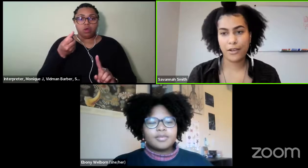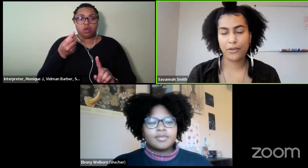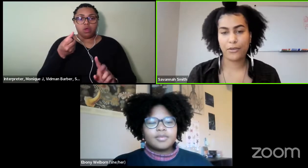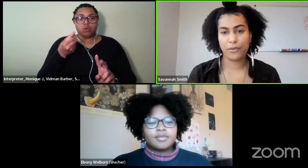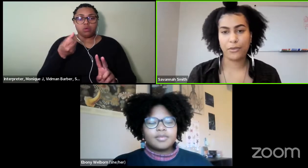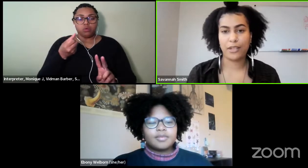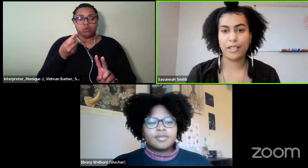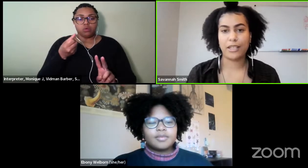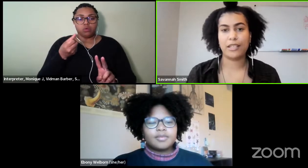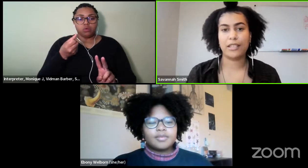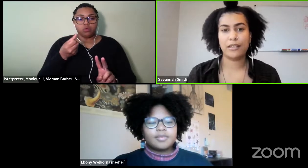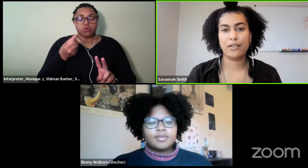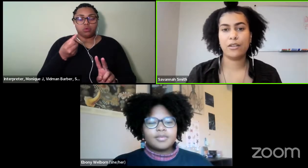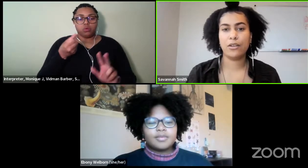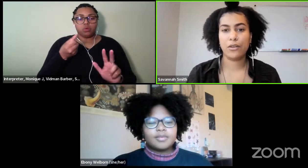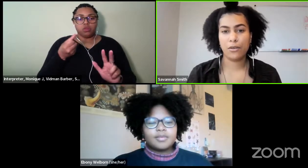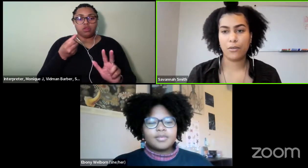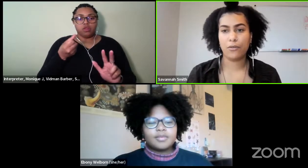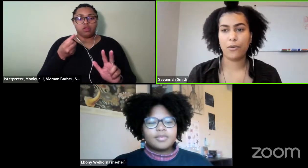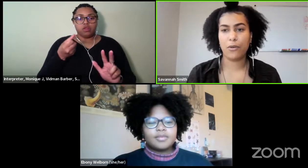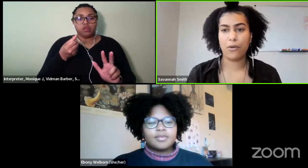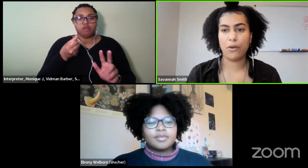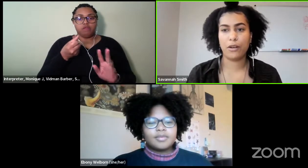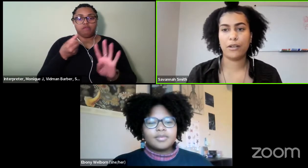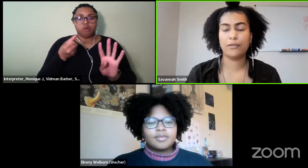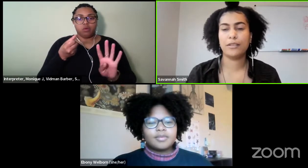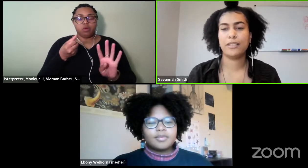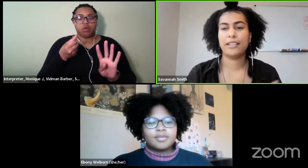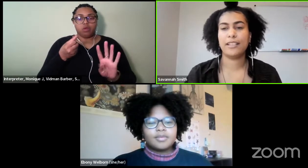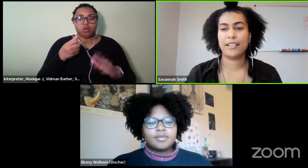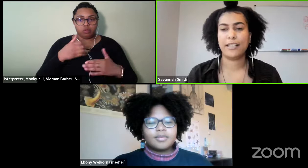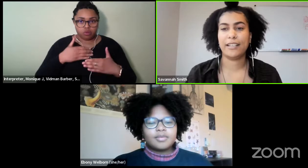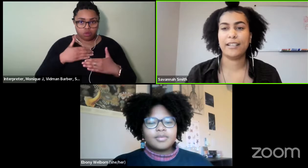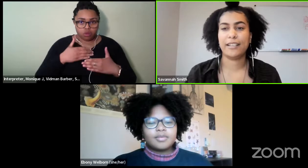2, 3, 4,